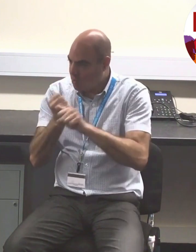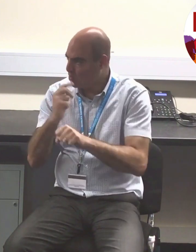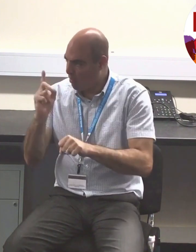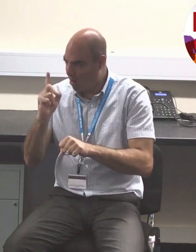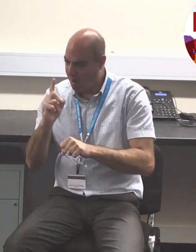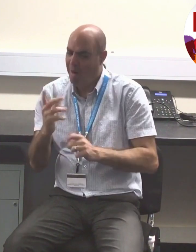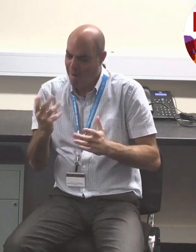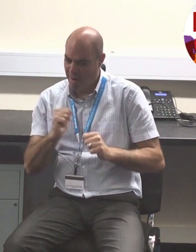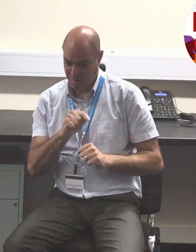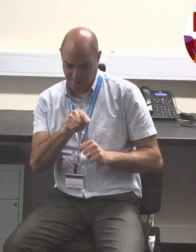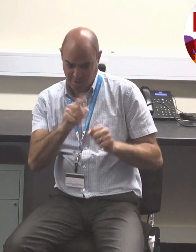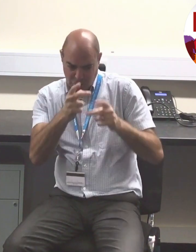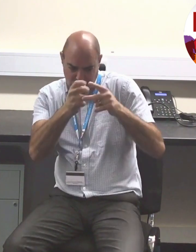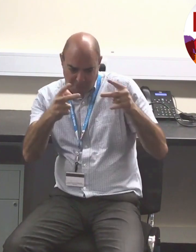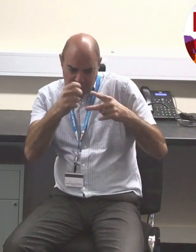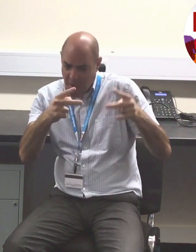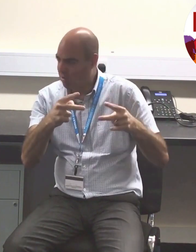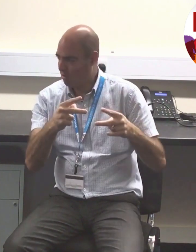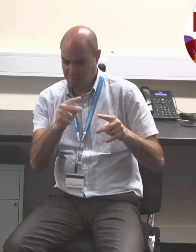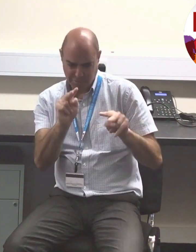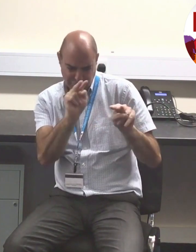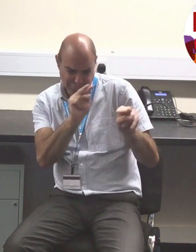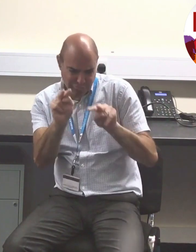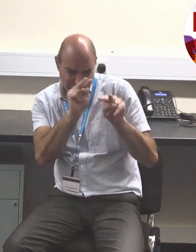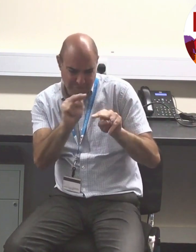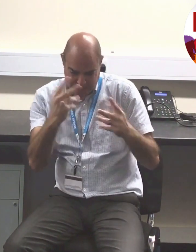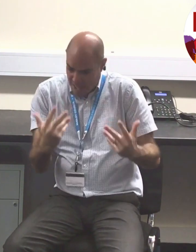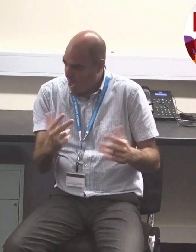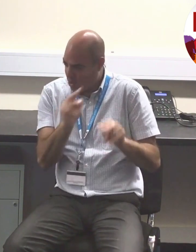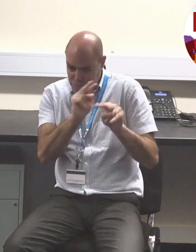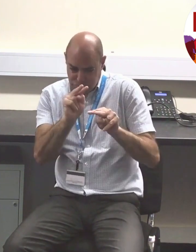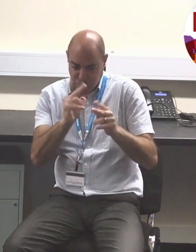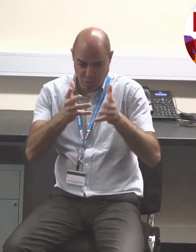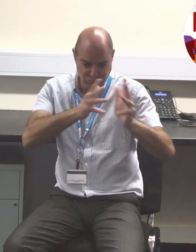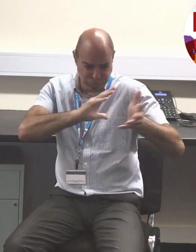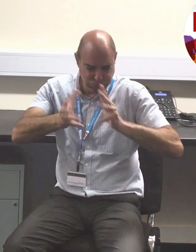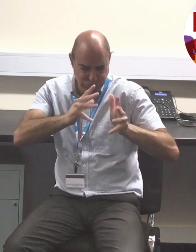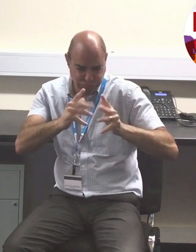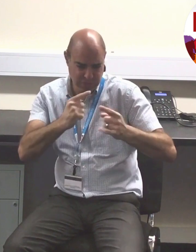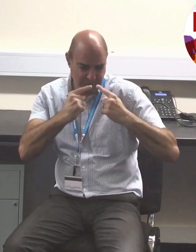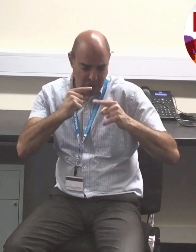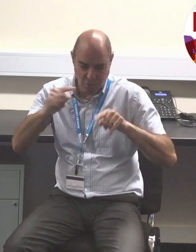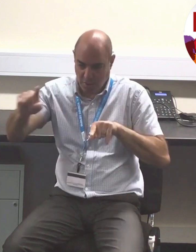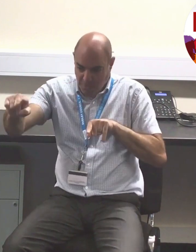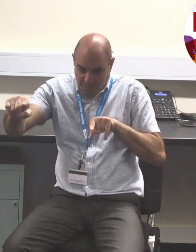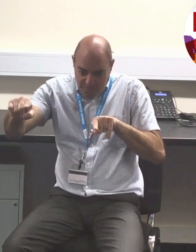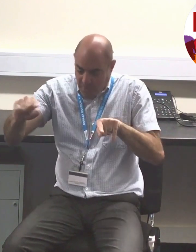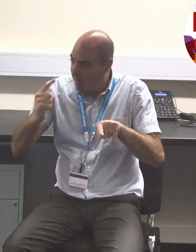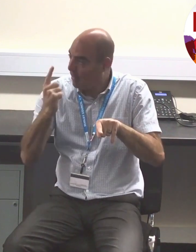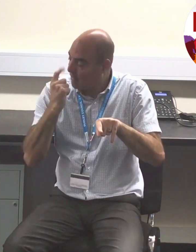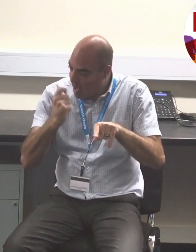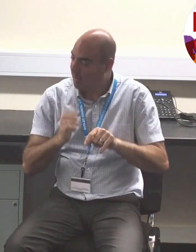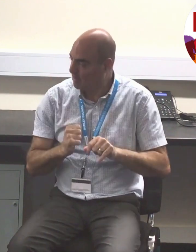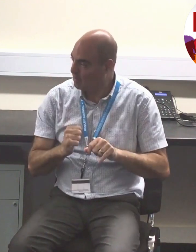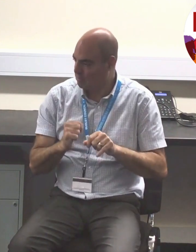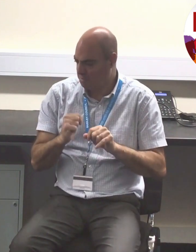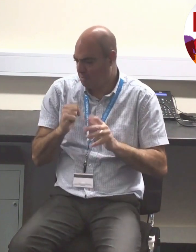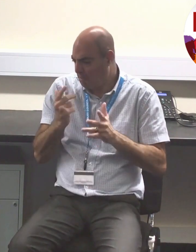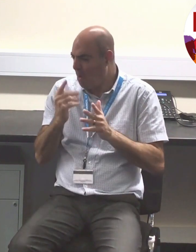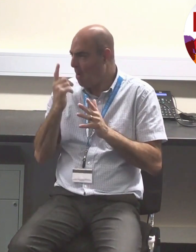access. But what I will say is now we've got the subtitles that allows an increased understanding of English, perhaps allows